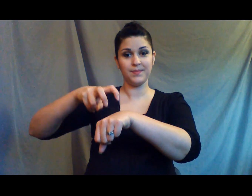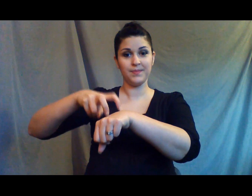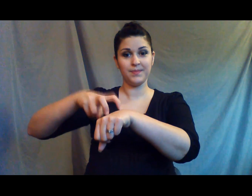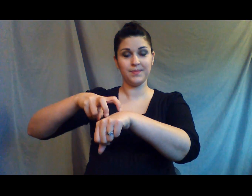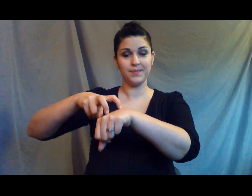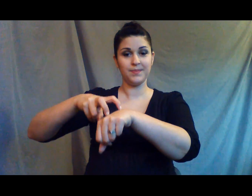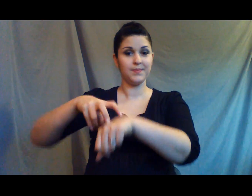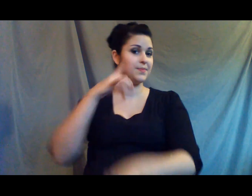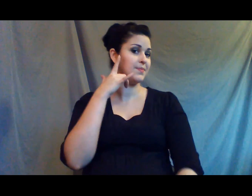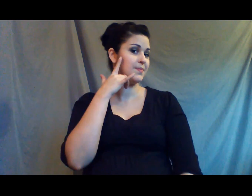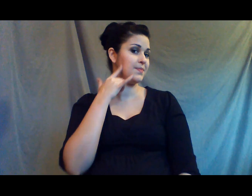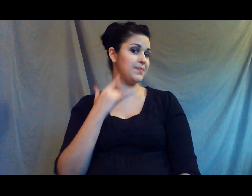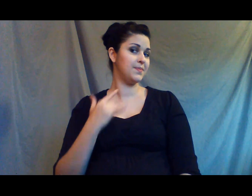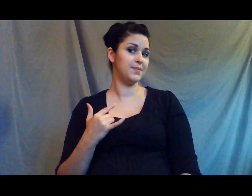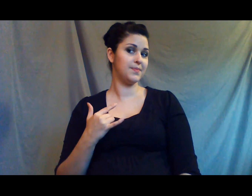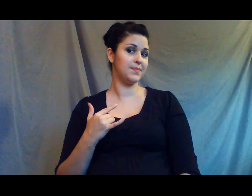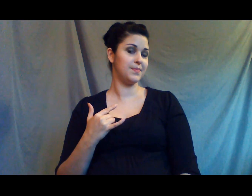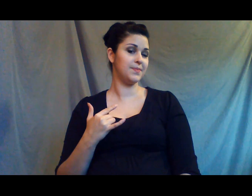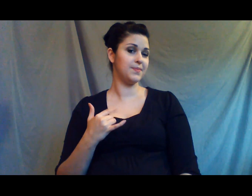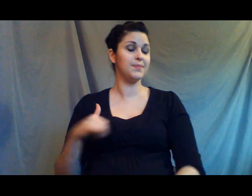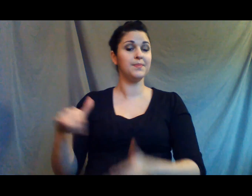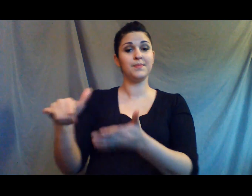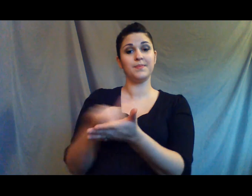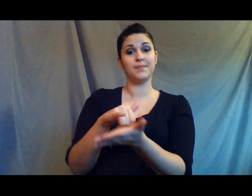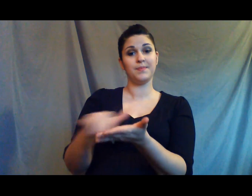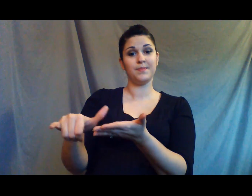Okay. Thank you.